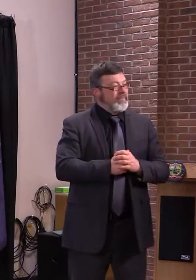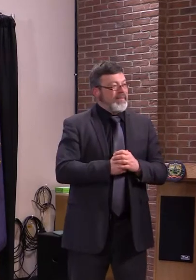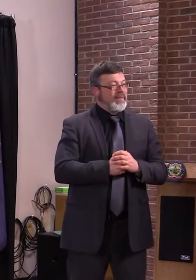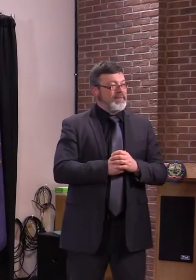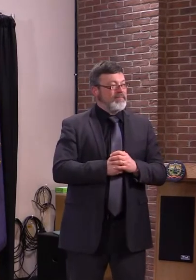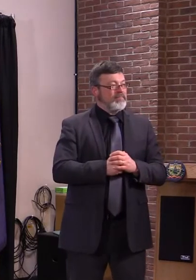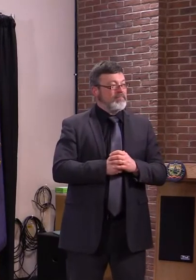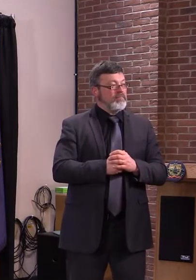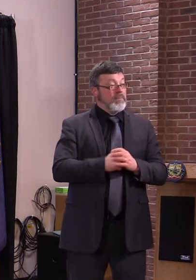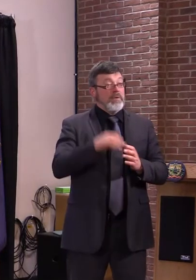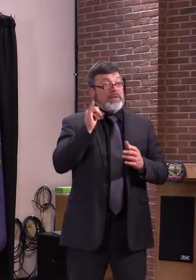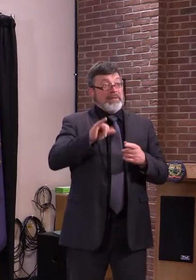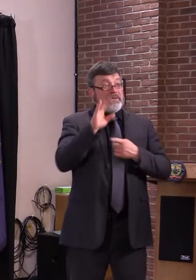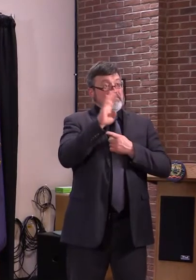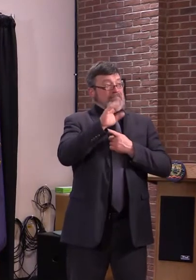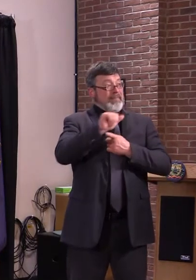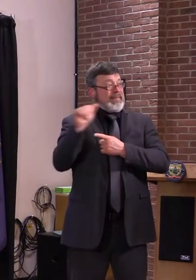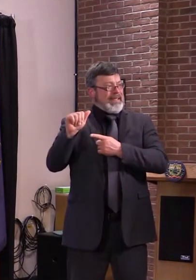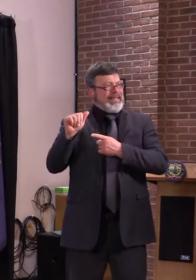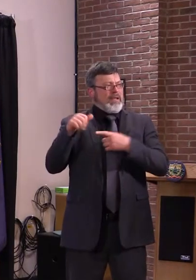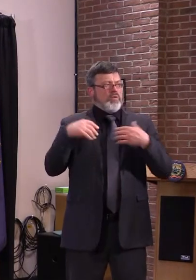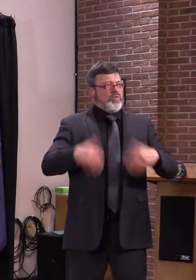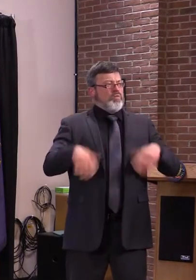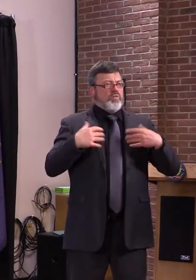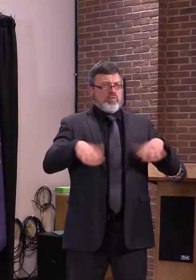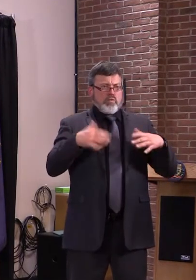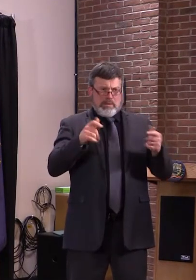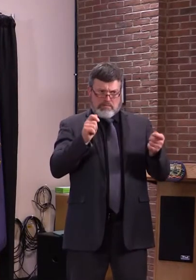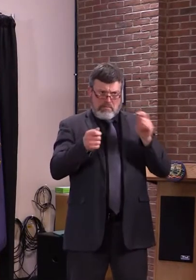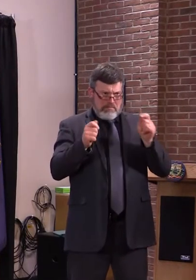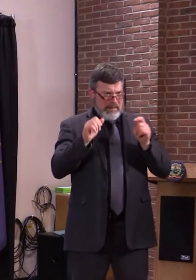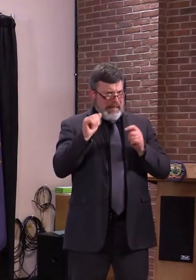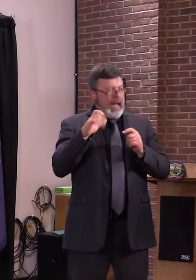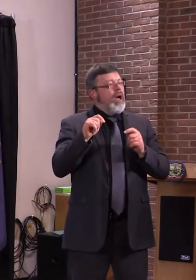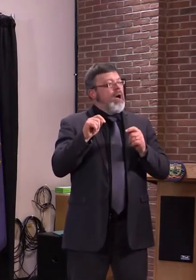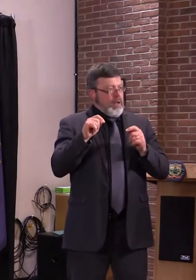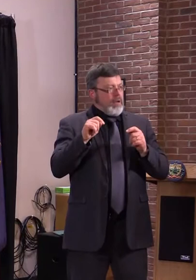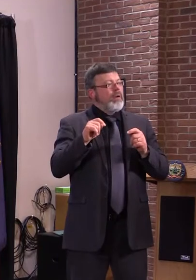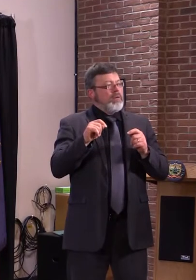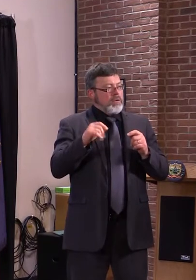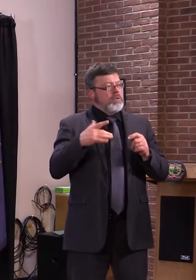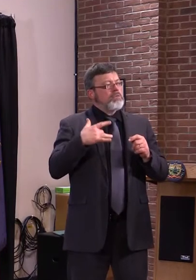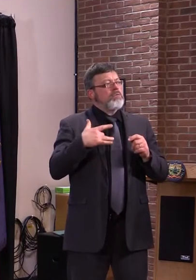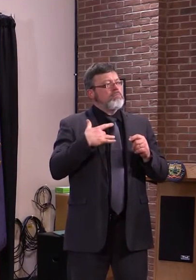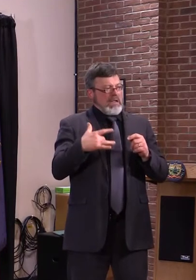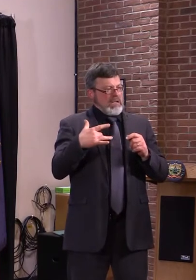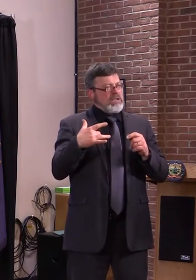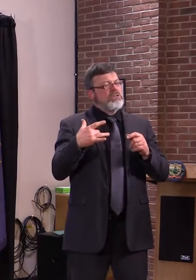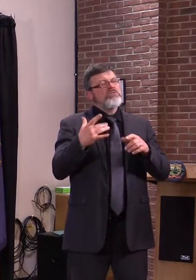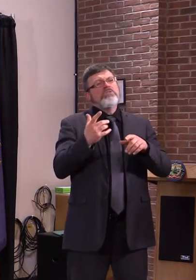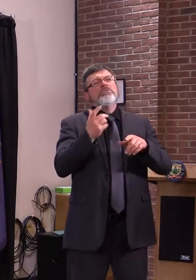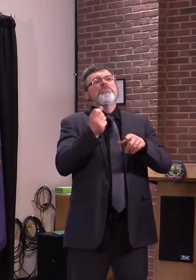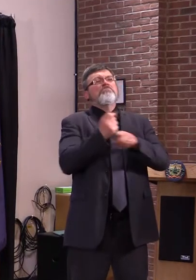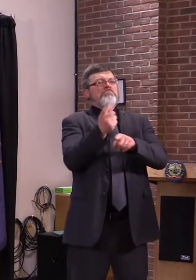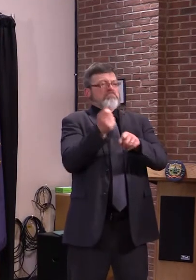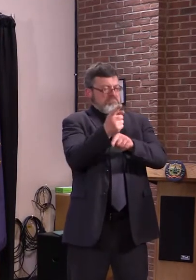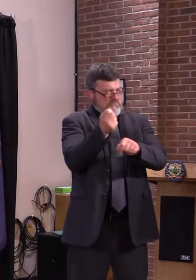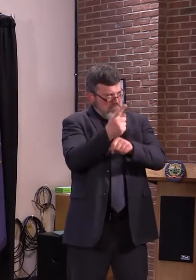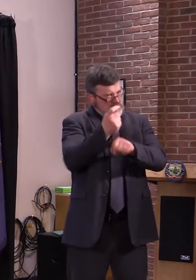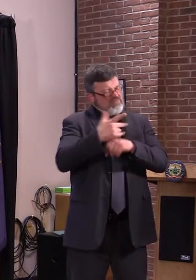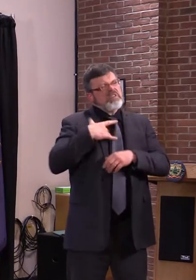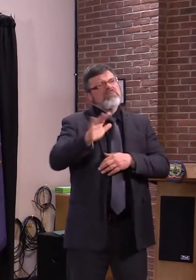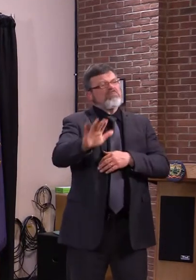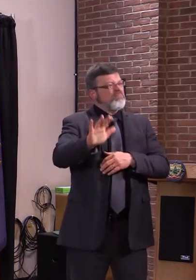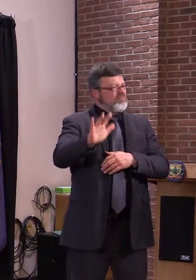The Budget Adjustment Act is a traditional document which, in a typical year, includes dozens of accounting